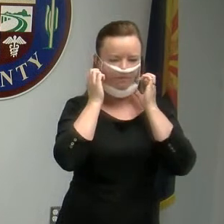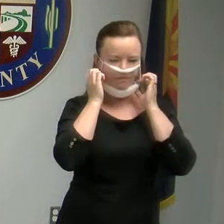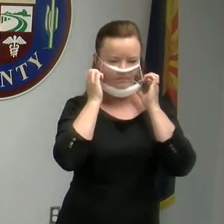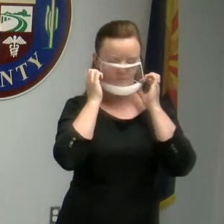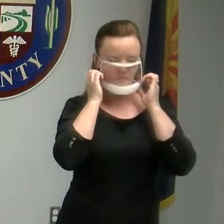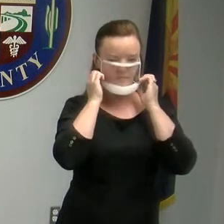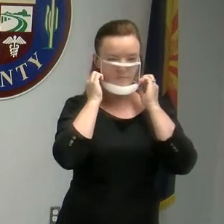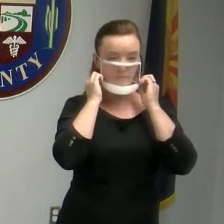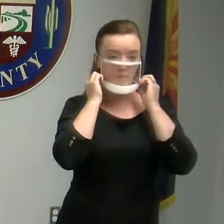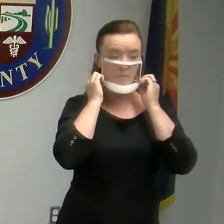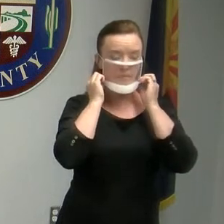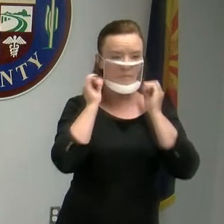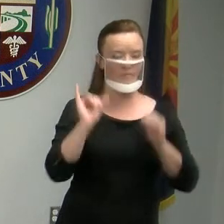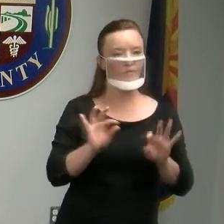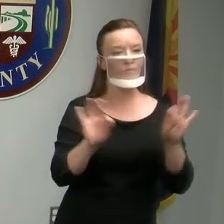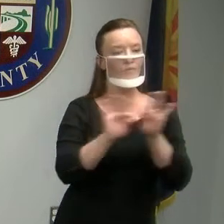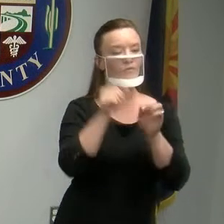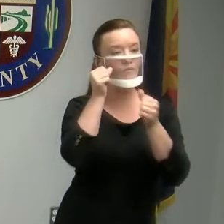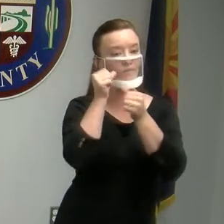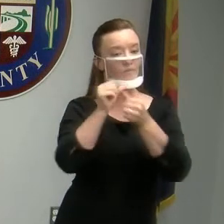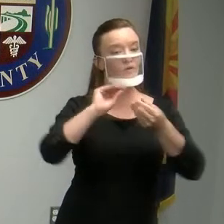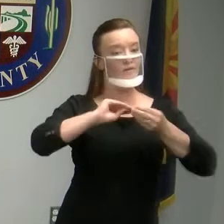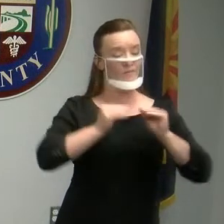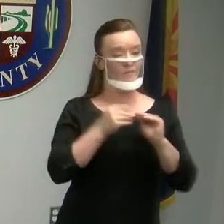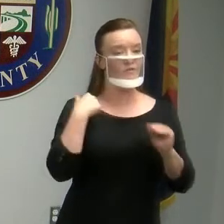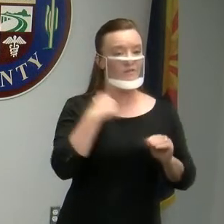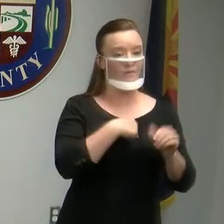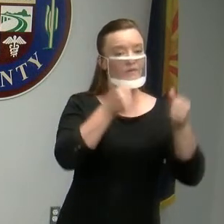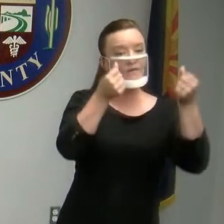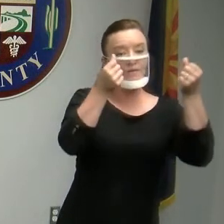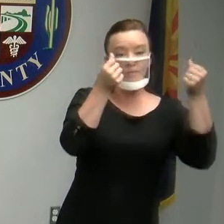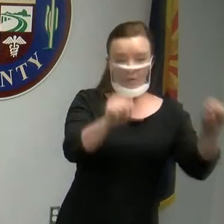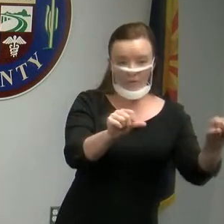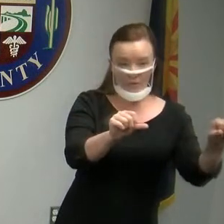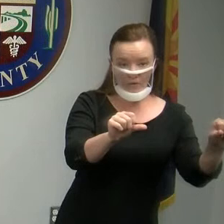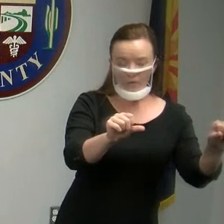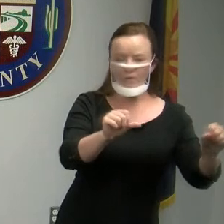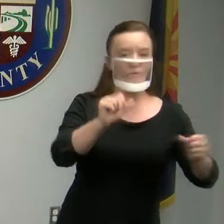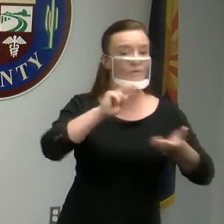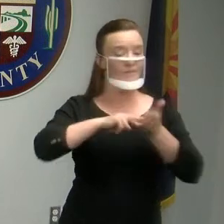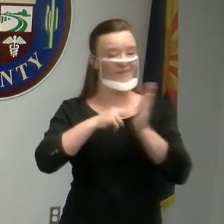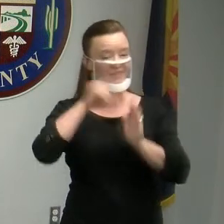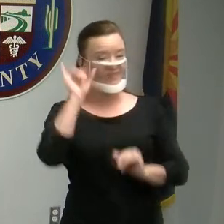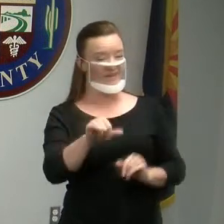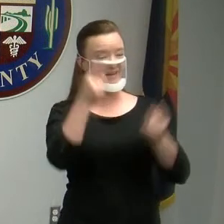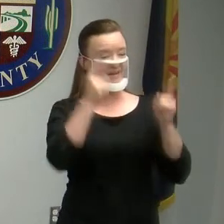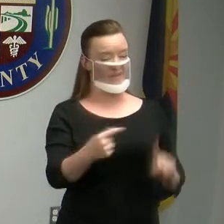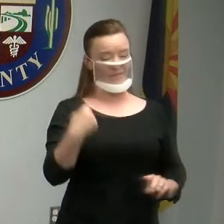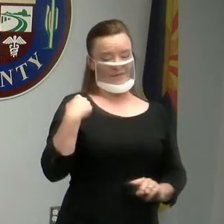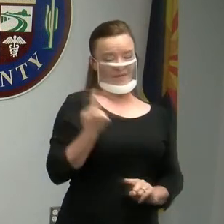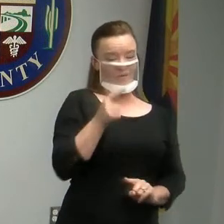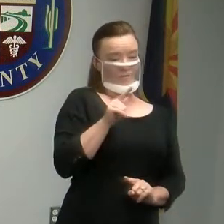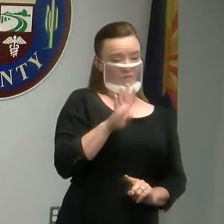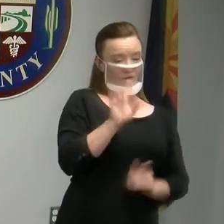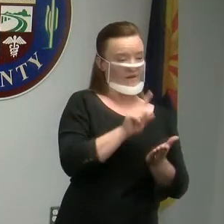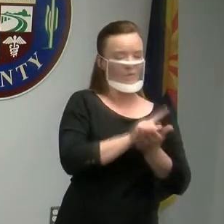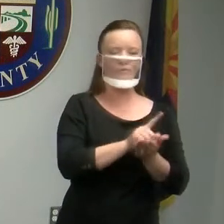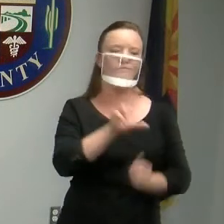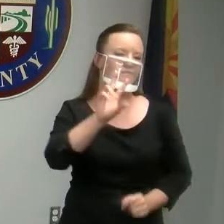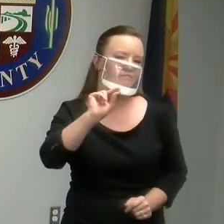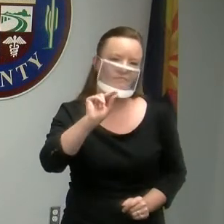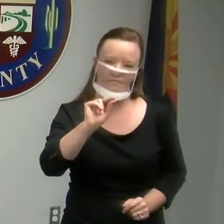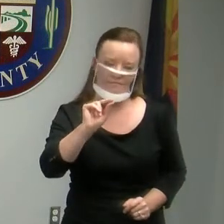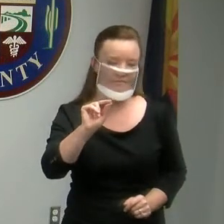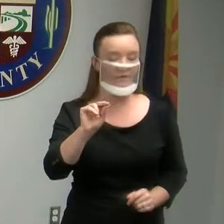the numbers that we post are not what actually happened in the last 24 hours. You'll hear those numbers reported often